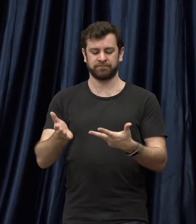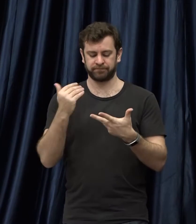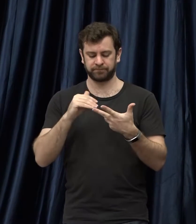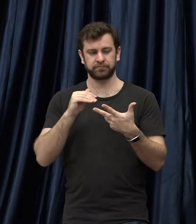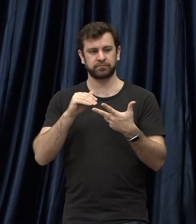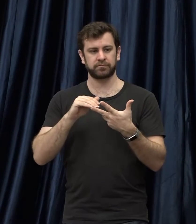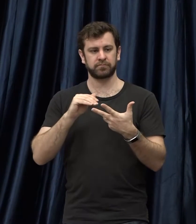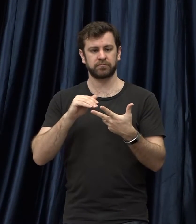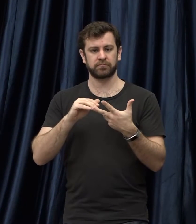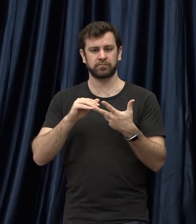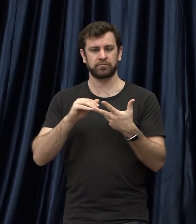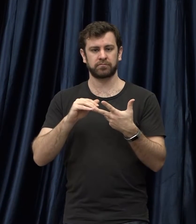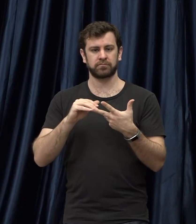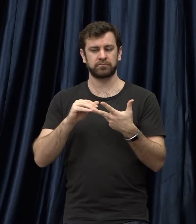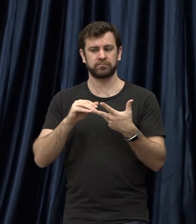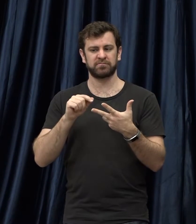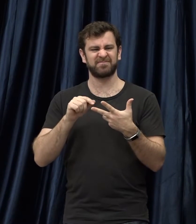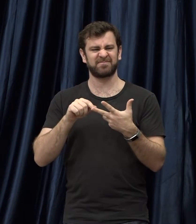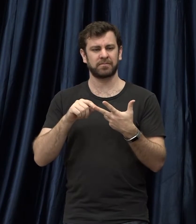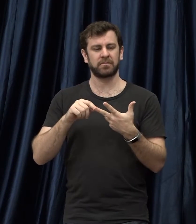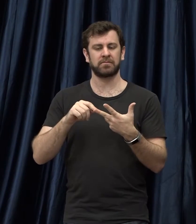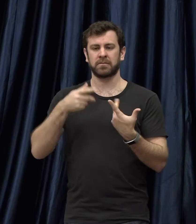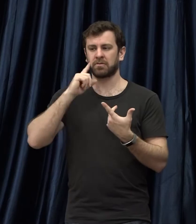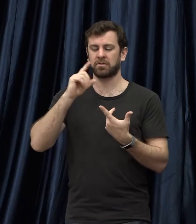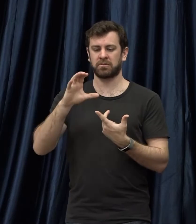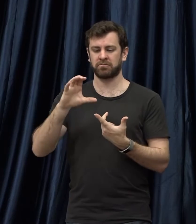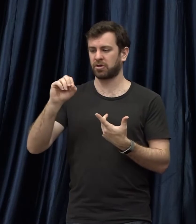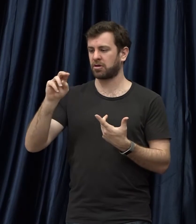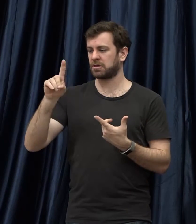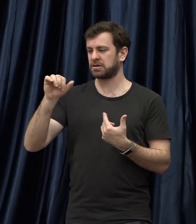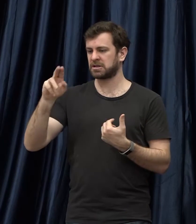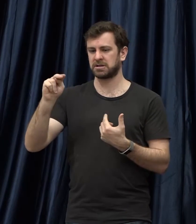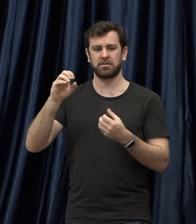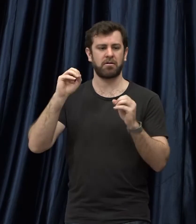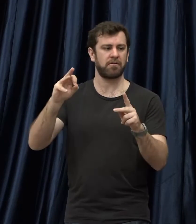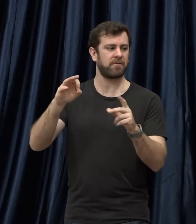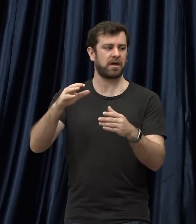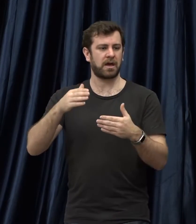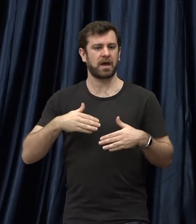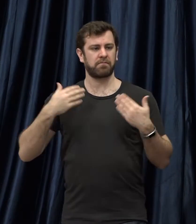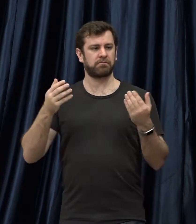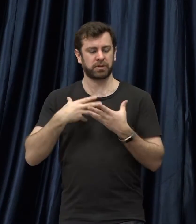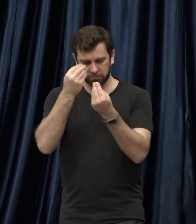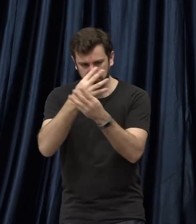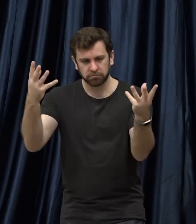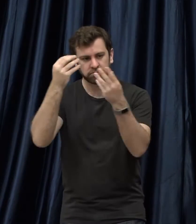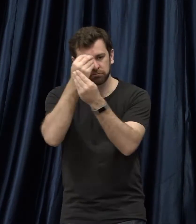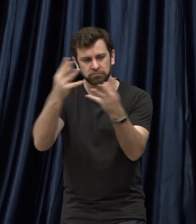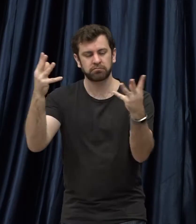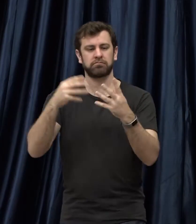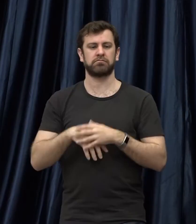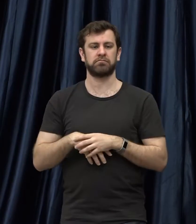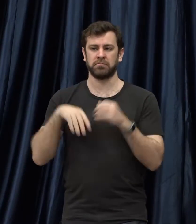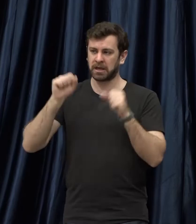maqam of bushra, the condition of glad tidings, the dependence on